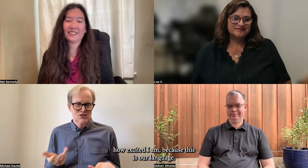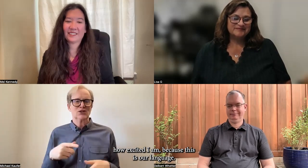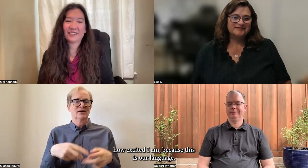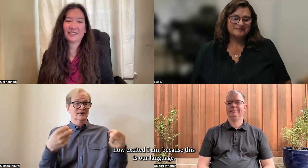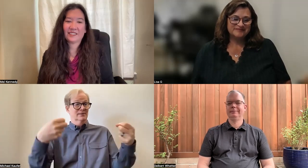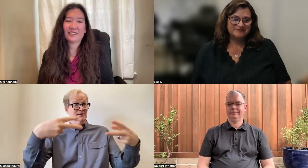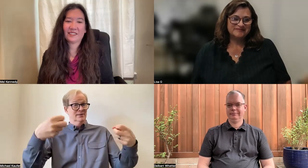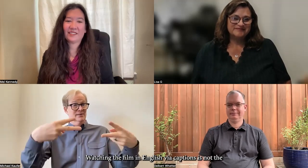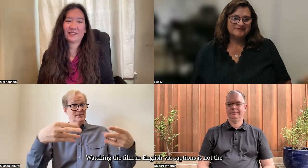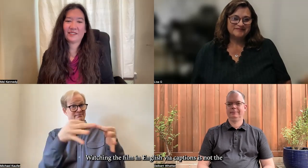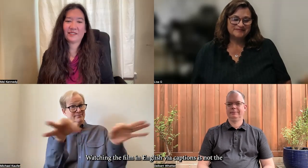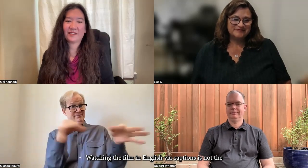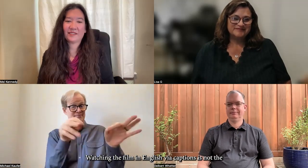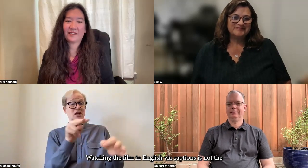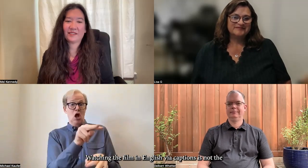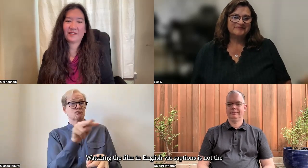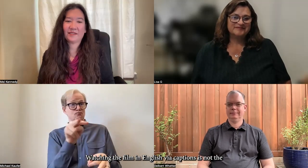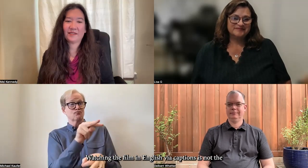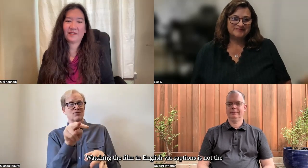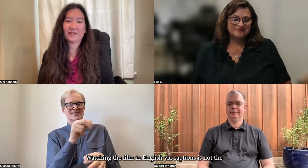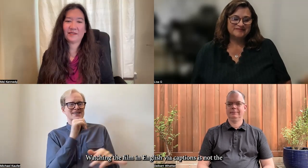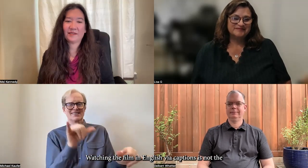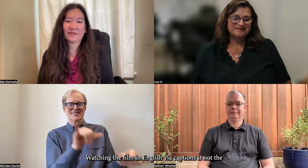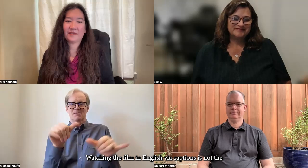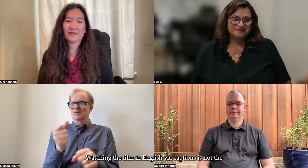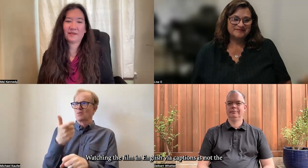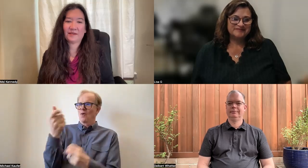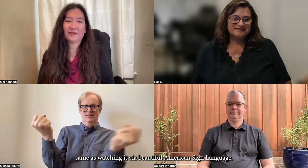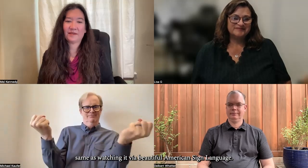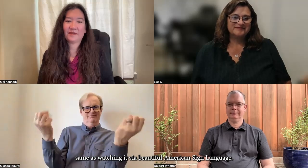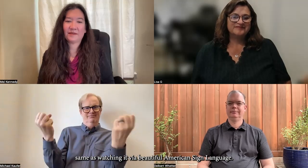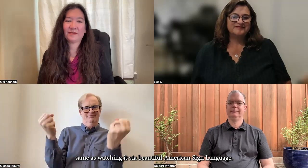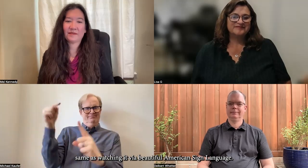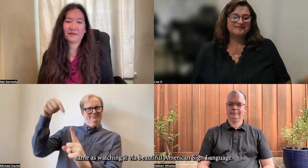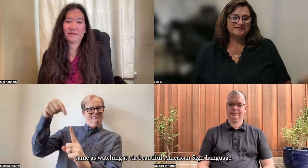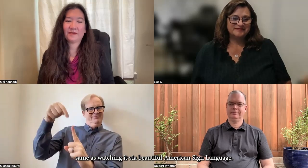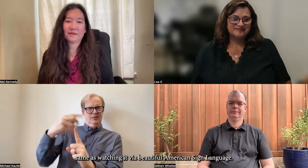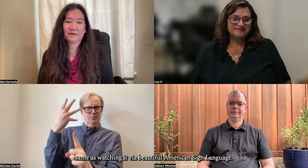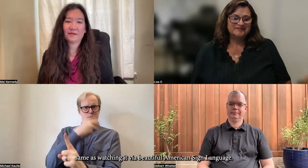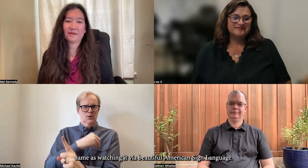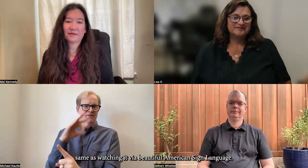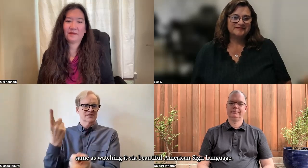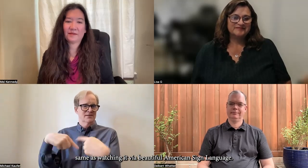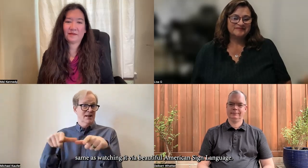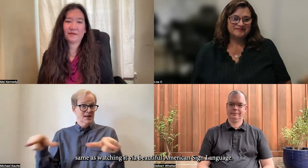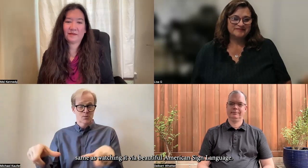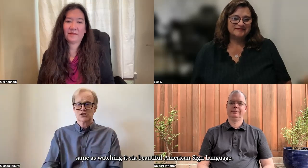language. Watching the film in English via captions is not the same as watching it via beautiful American Sign